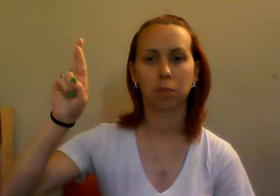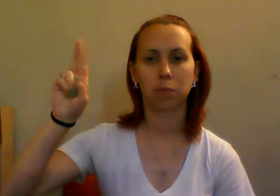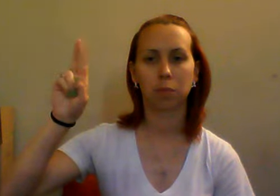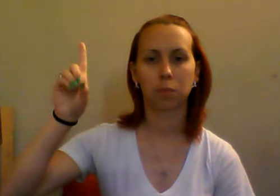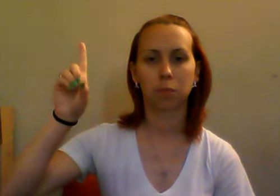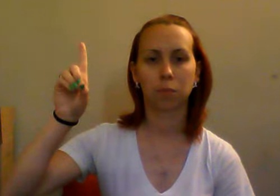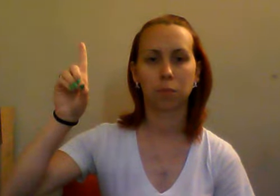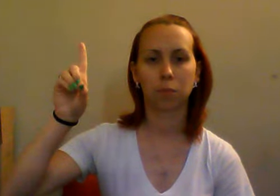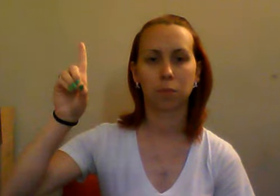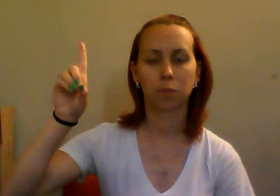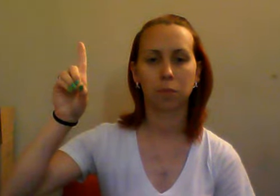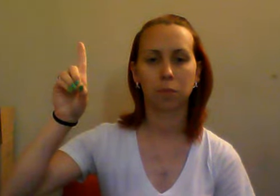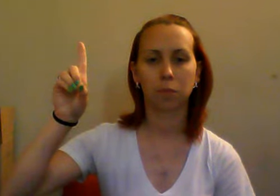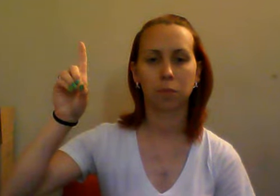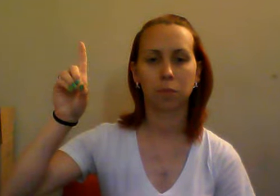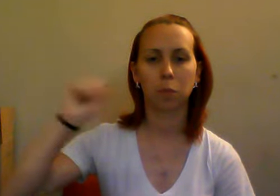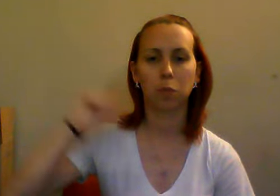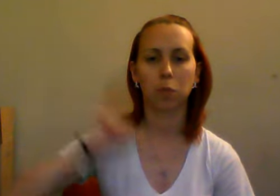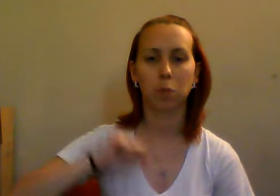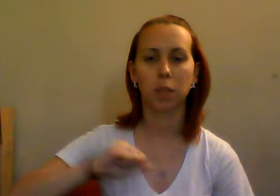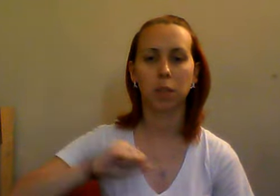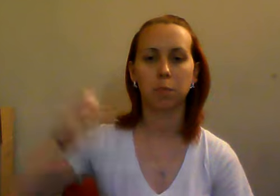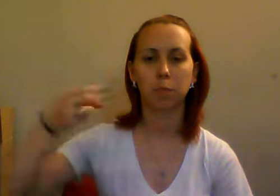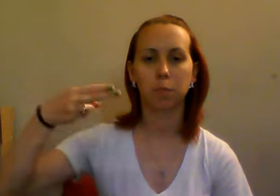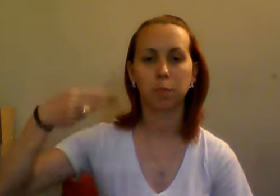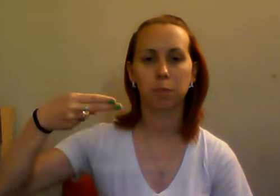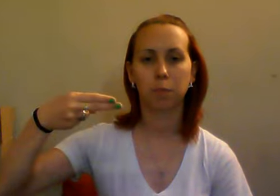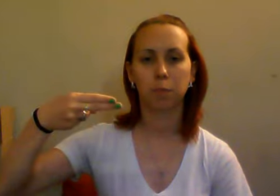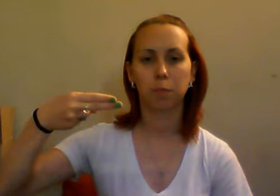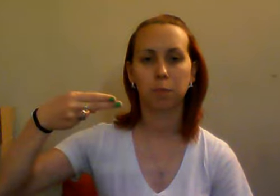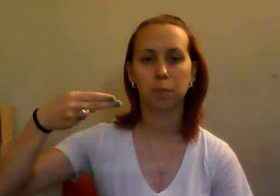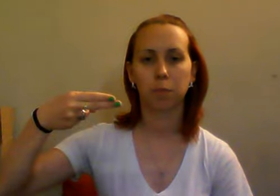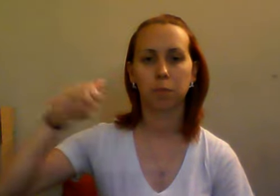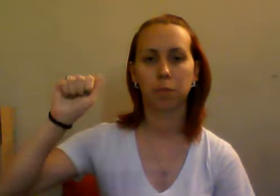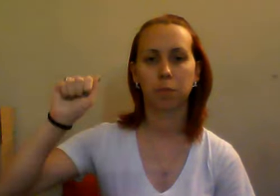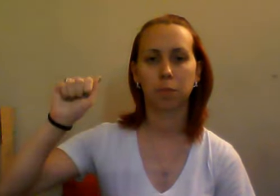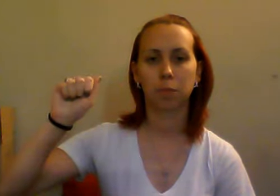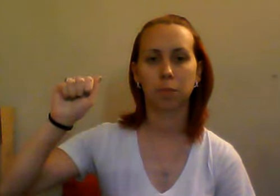Number 4 one more time.